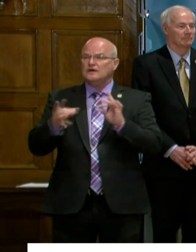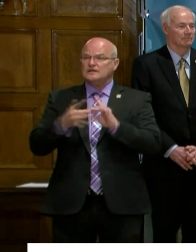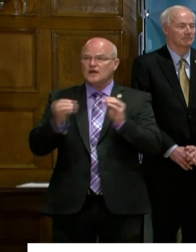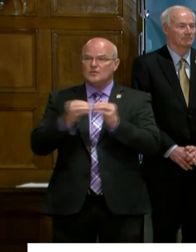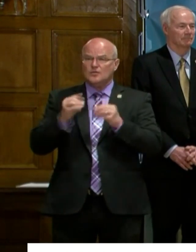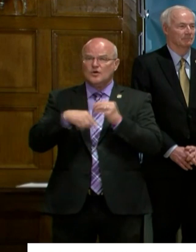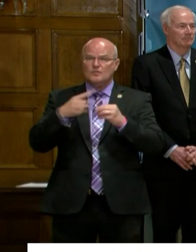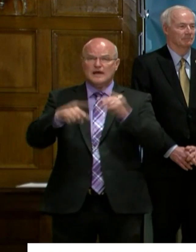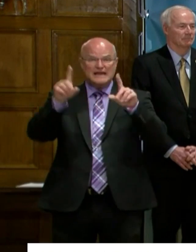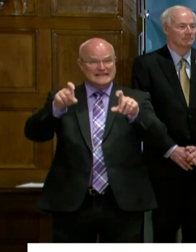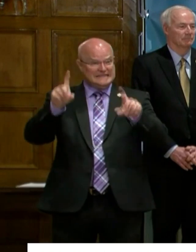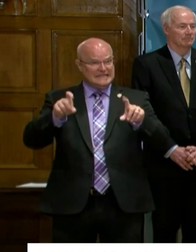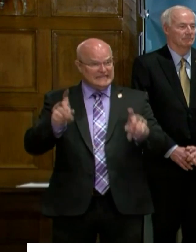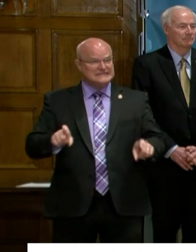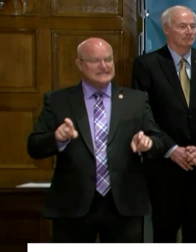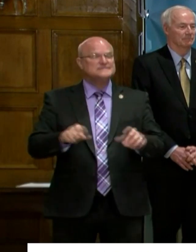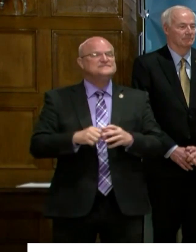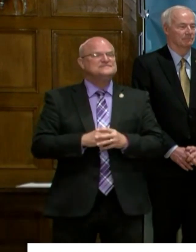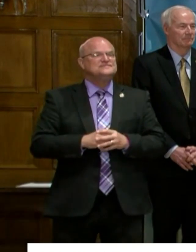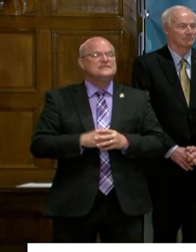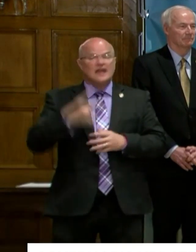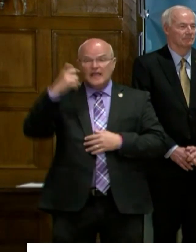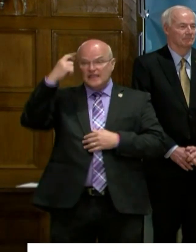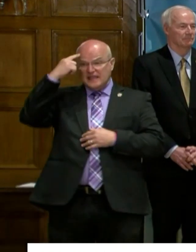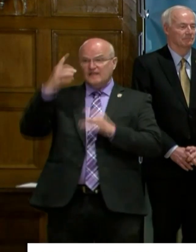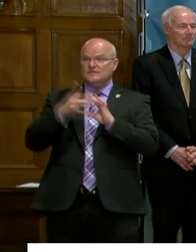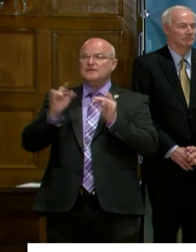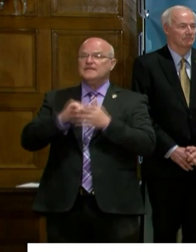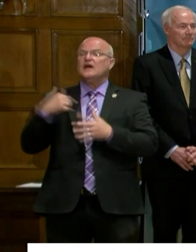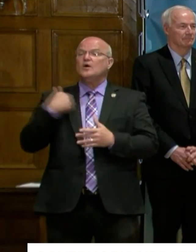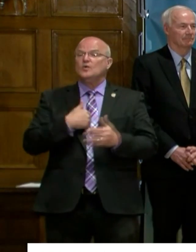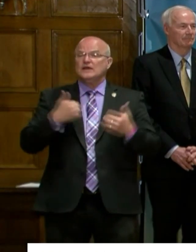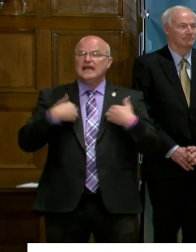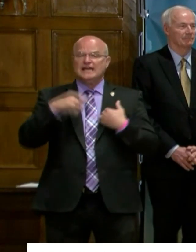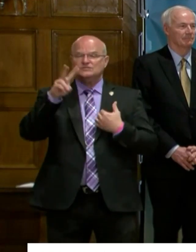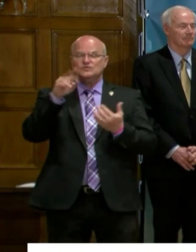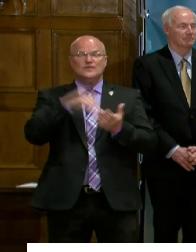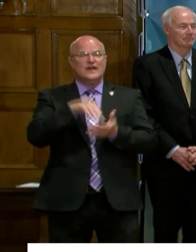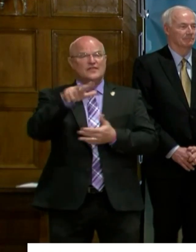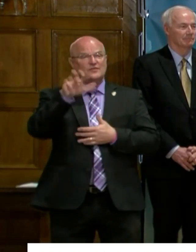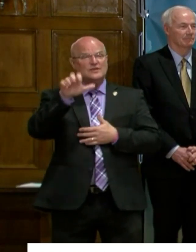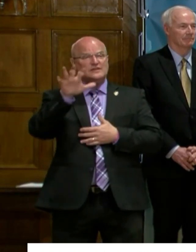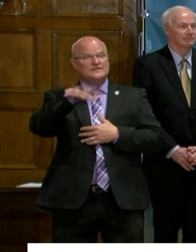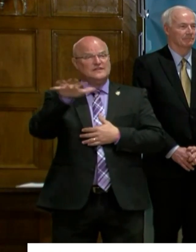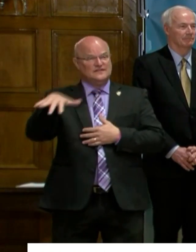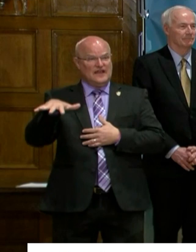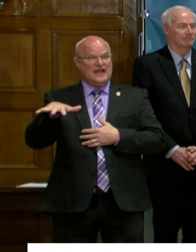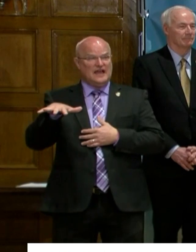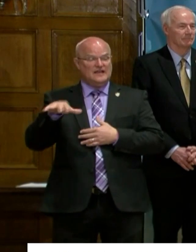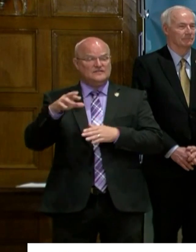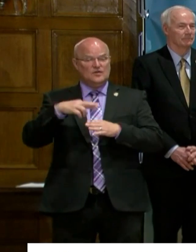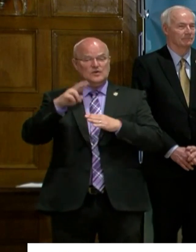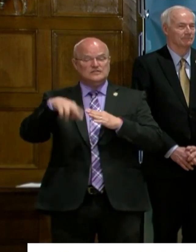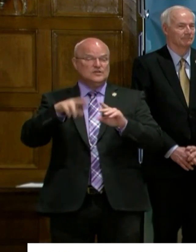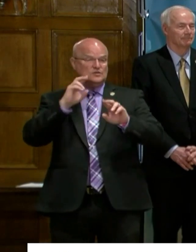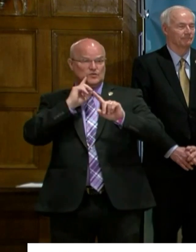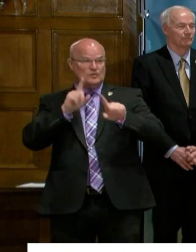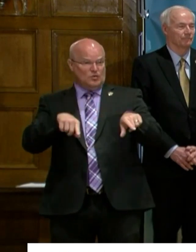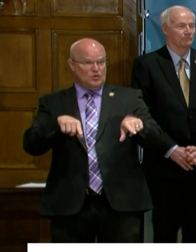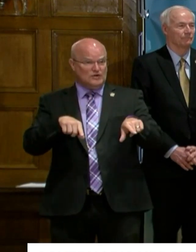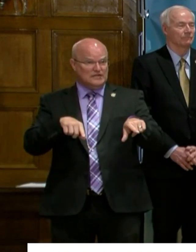little bit more about the testing. The Governor has mentioned that we did have 2,355 results